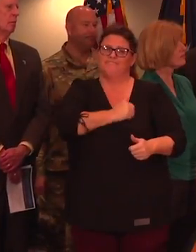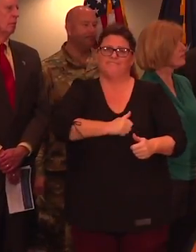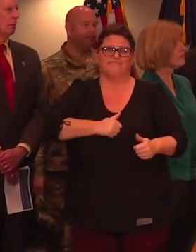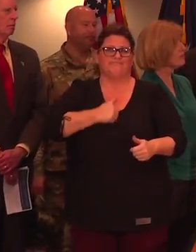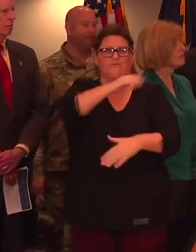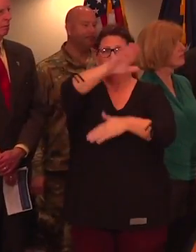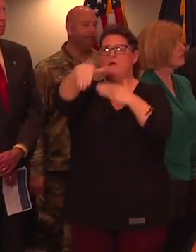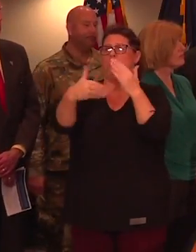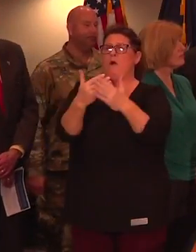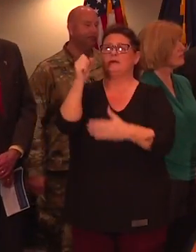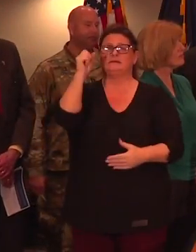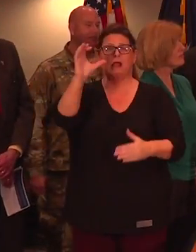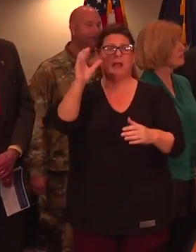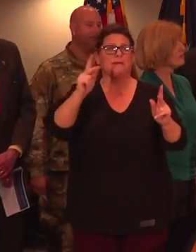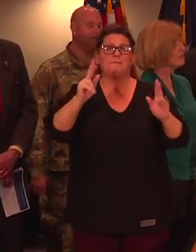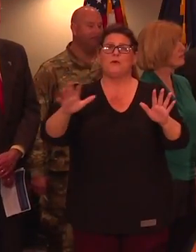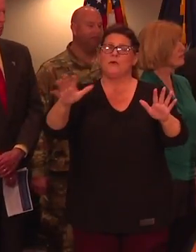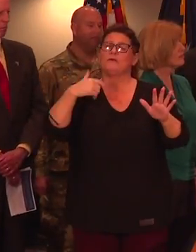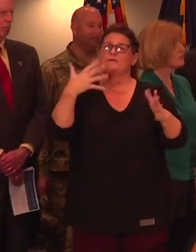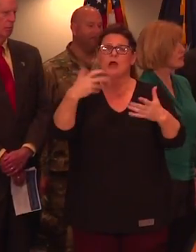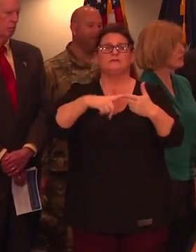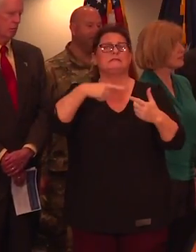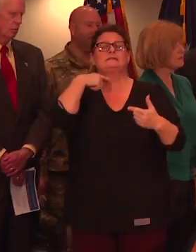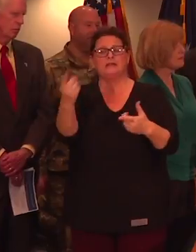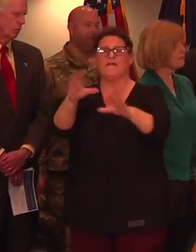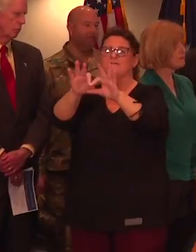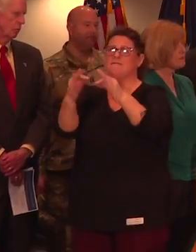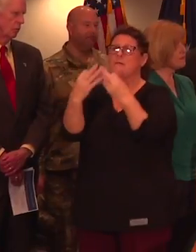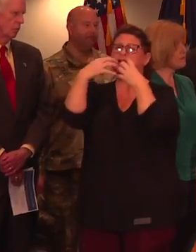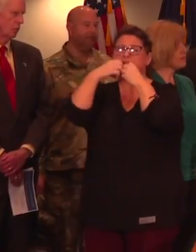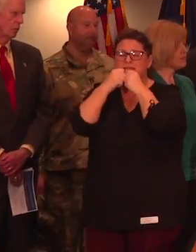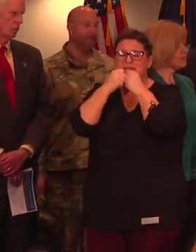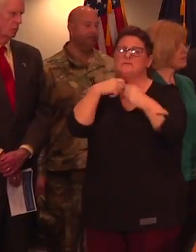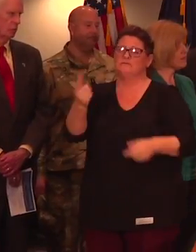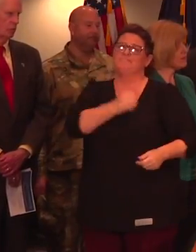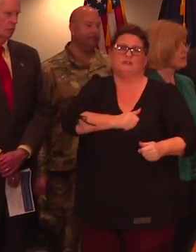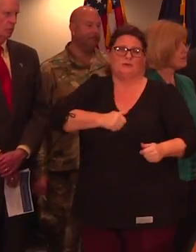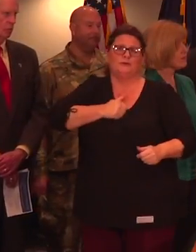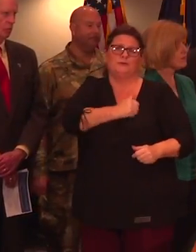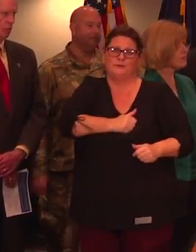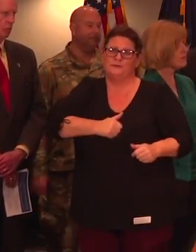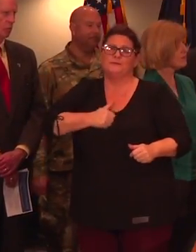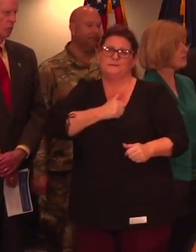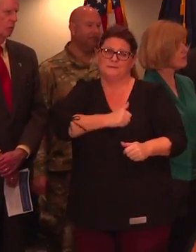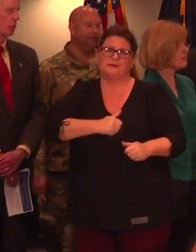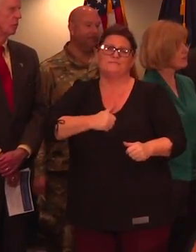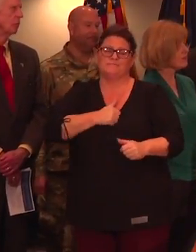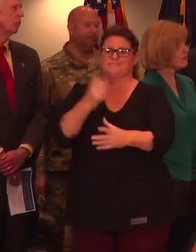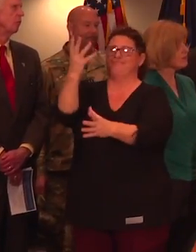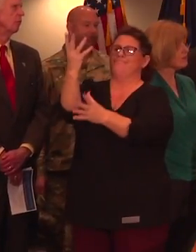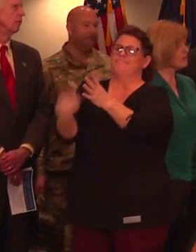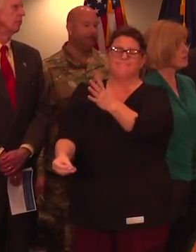South Carolinians, we want to express our deepest sympathy for the family and loved ones of this patient. This loss is a